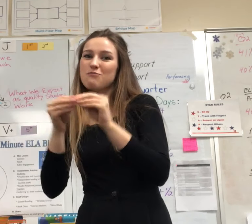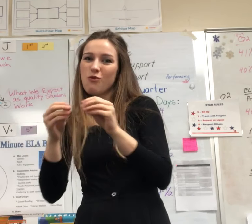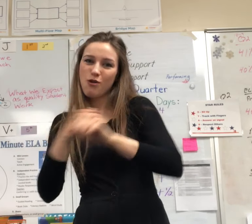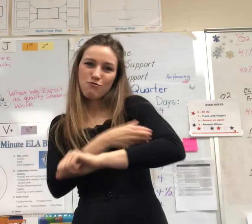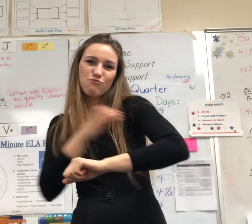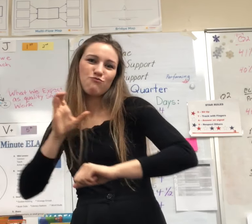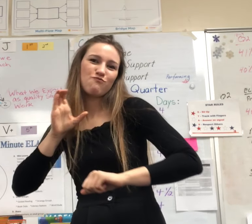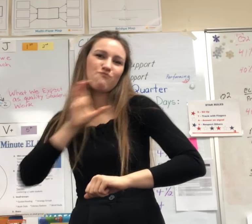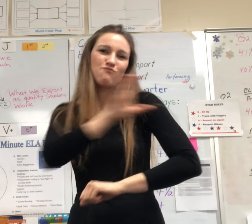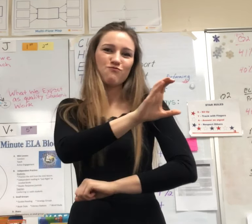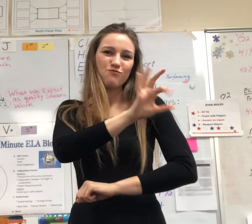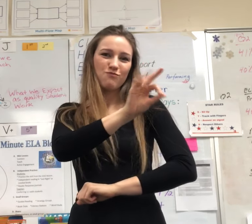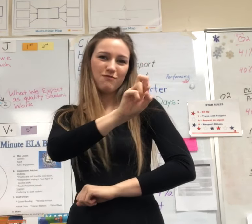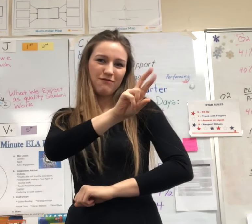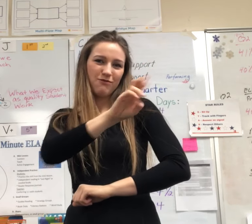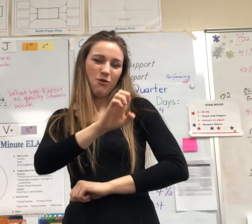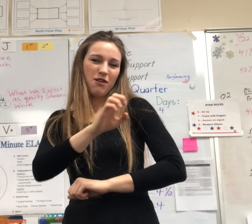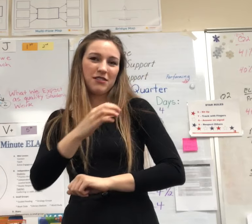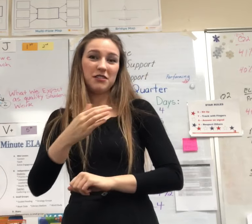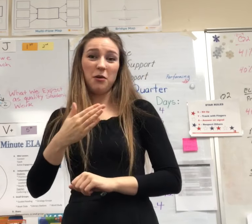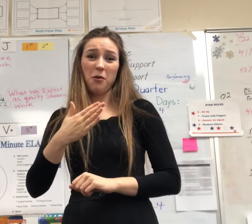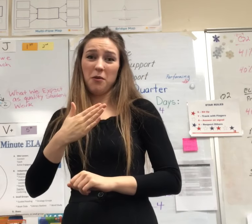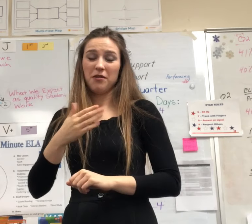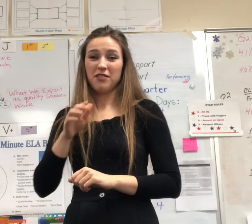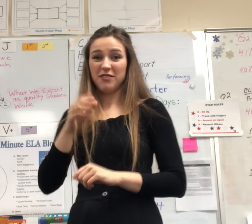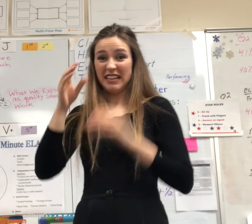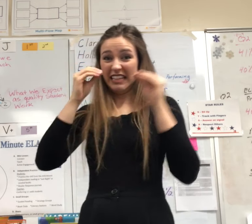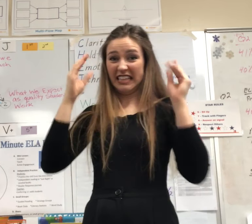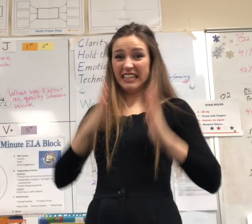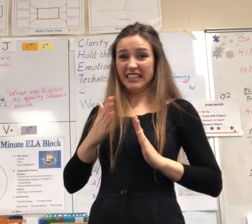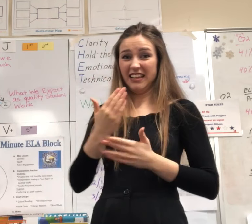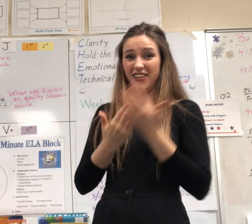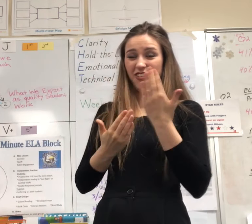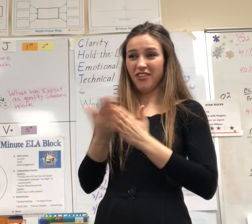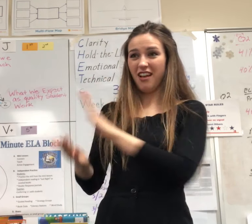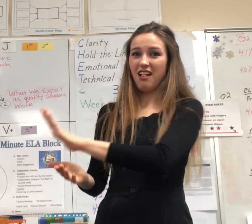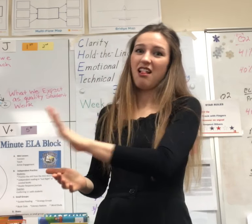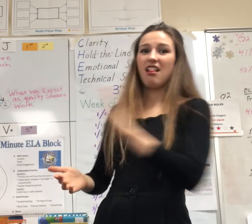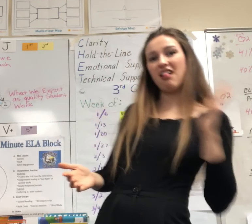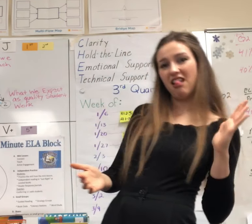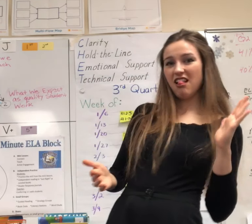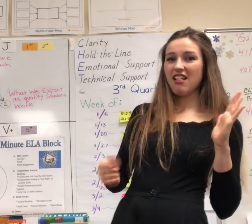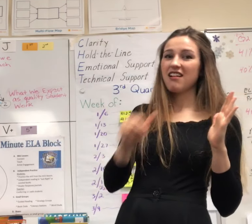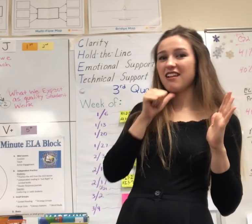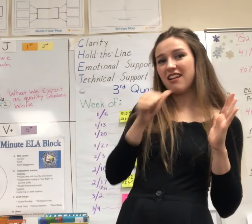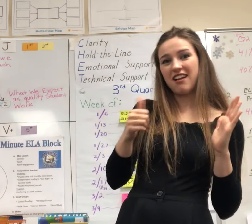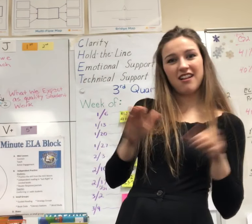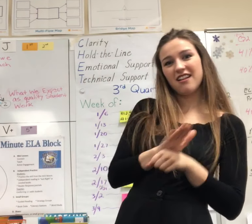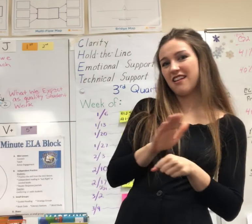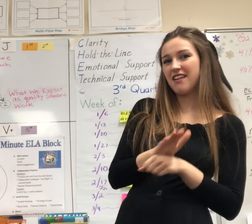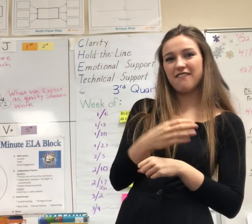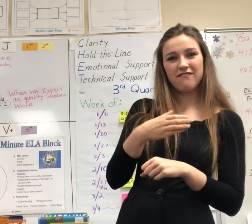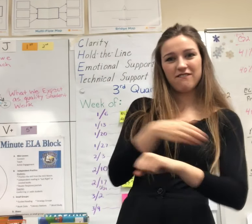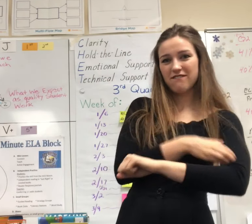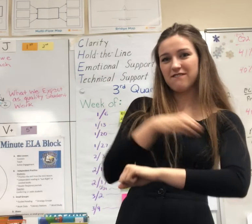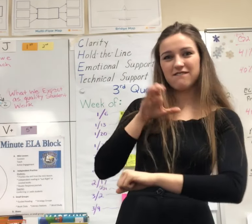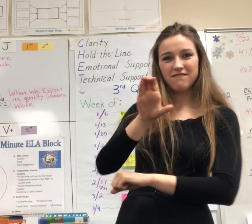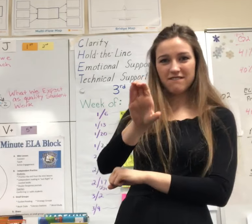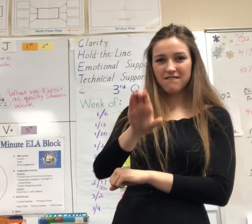my arm to move, which is what you were doing to the vehicles when you made them move. Thank you, sweetheart. What